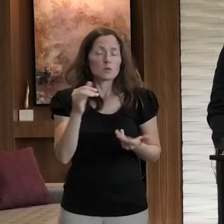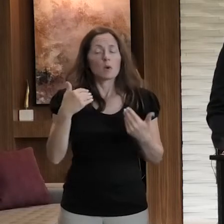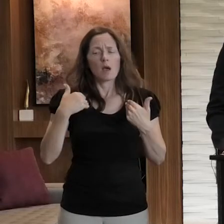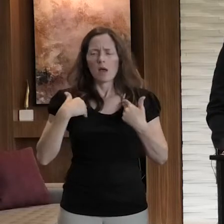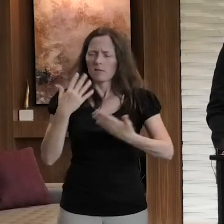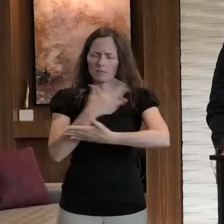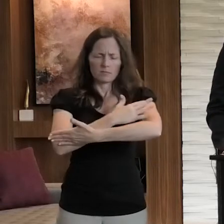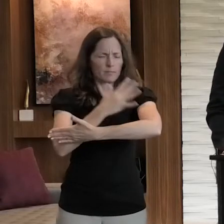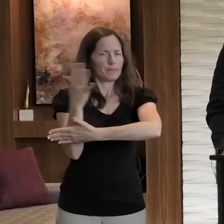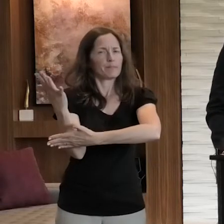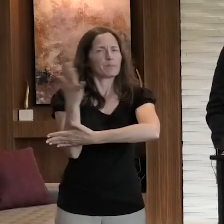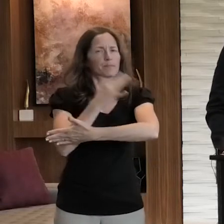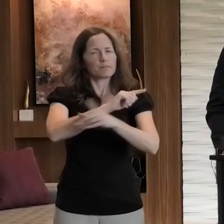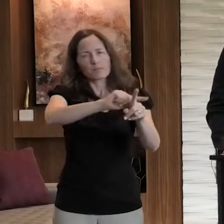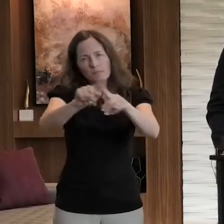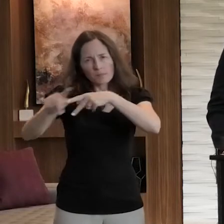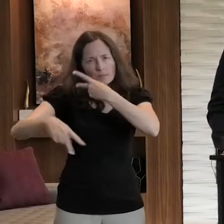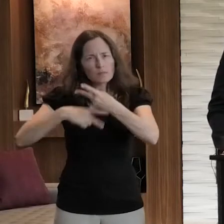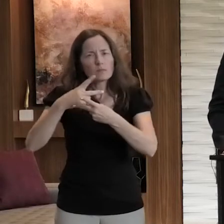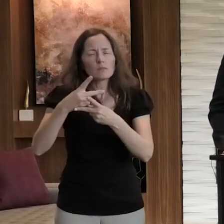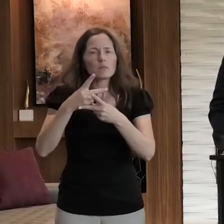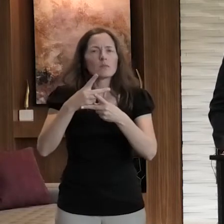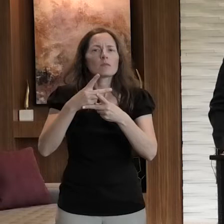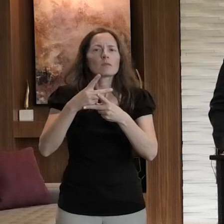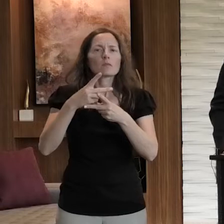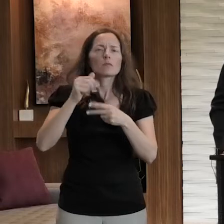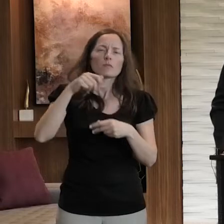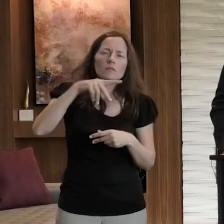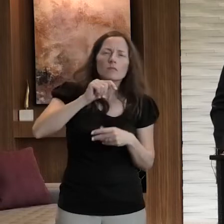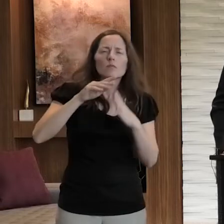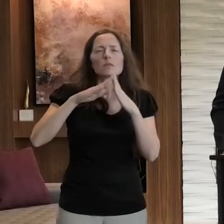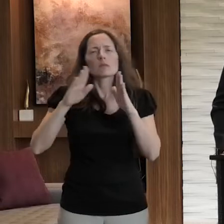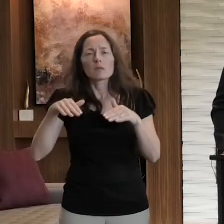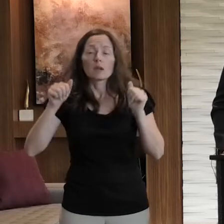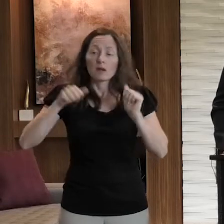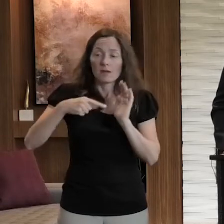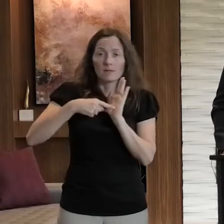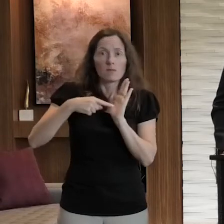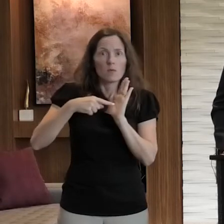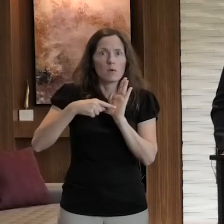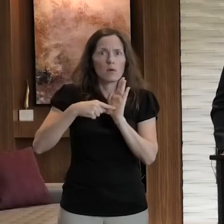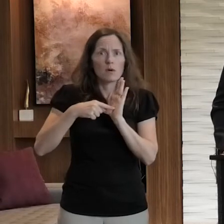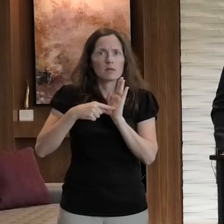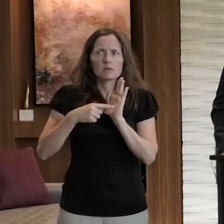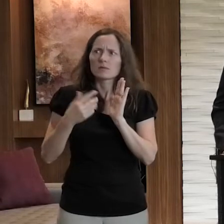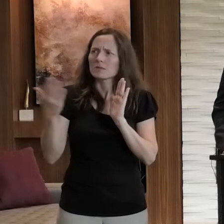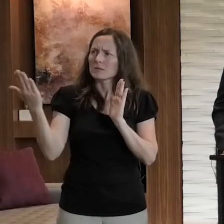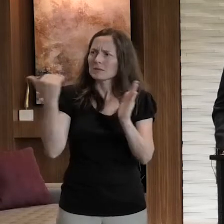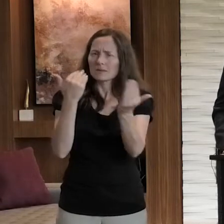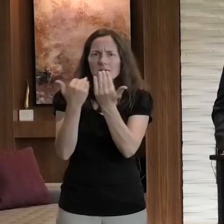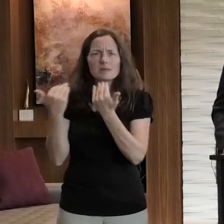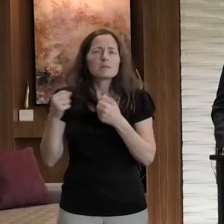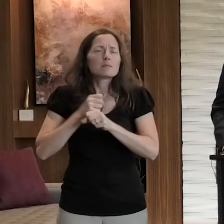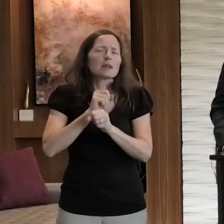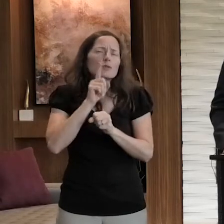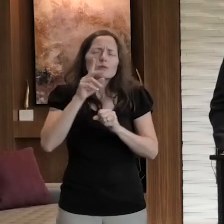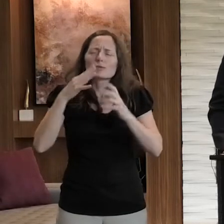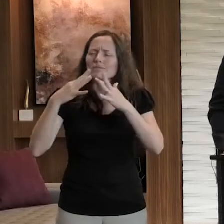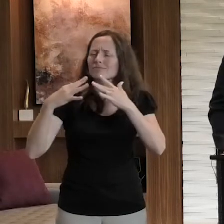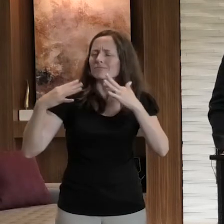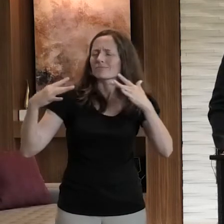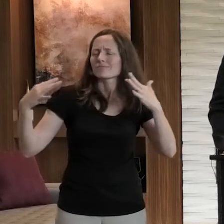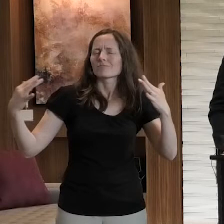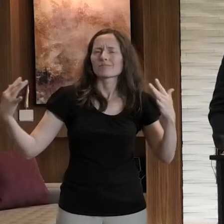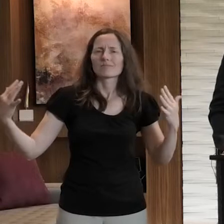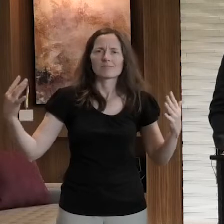housing adds to the beautiful tapestry of who we are in our lives. So this is a momentous occasion. I'm honored to be